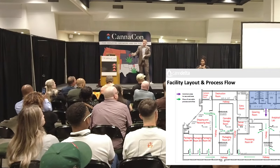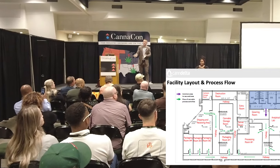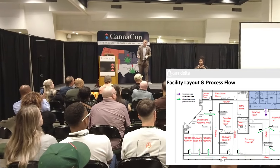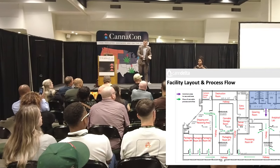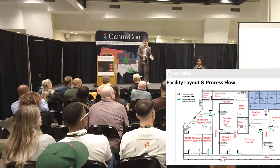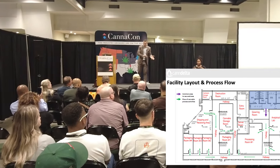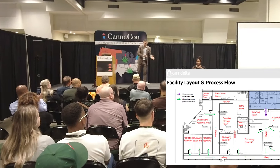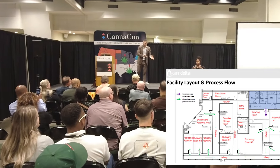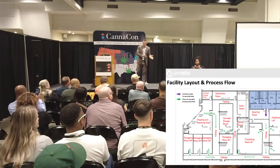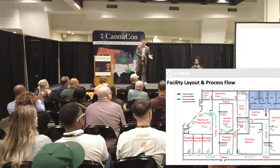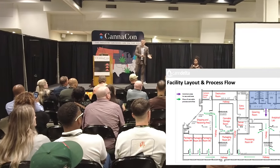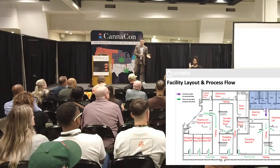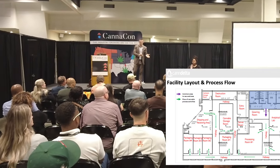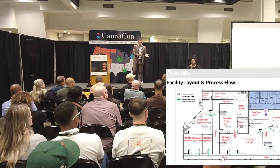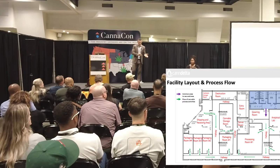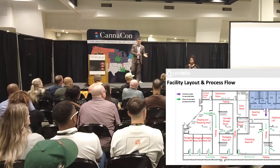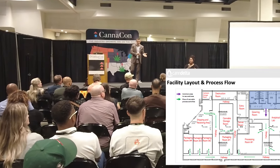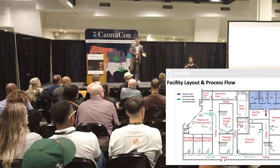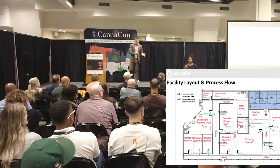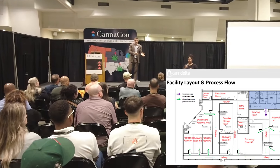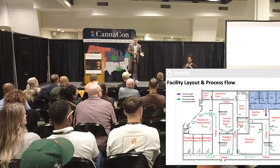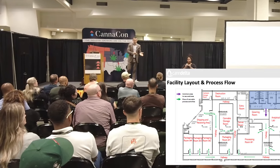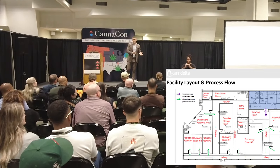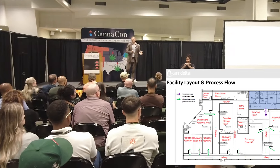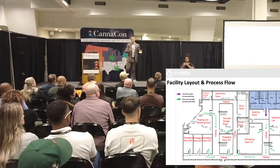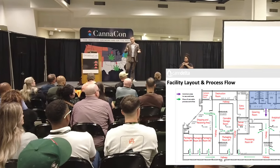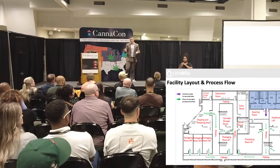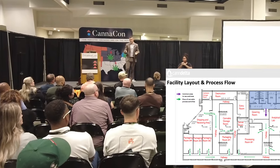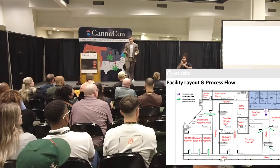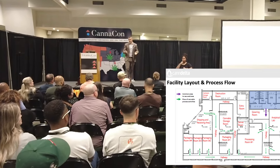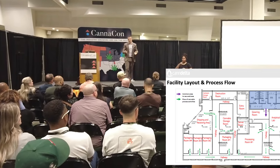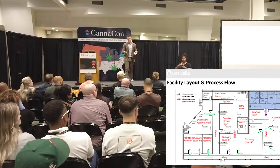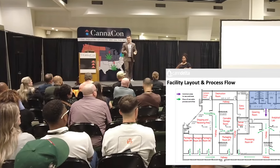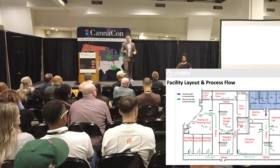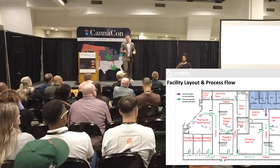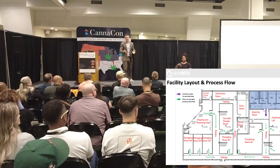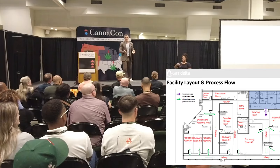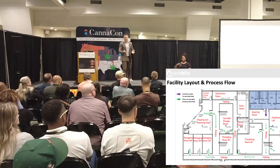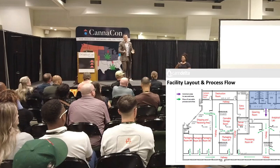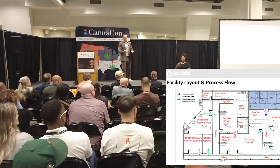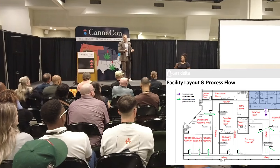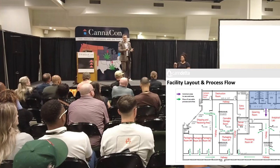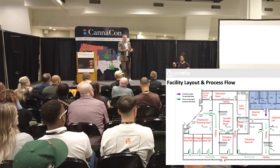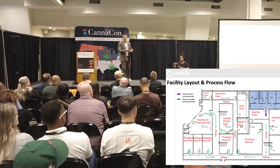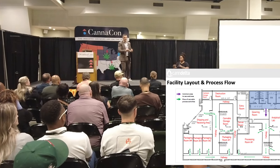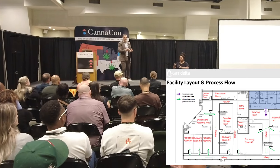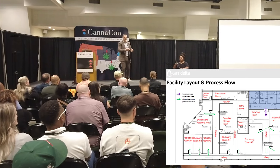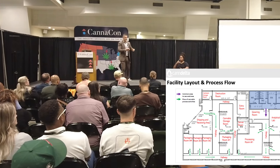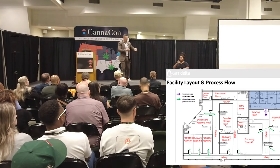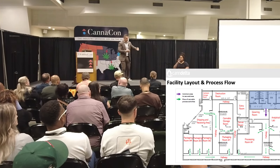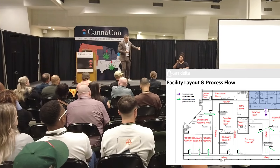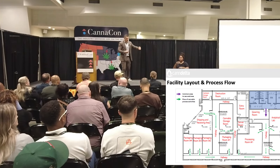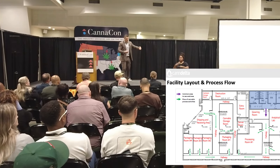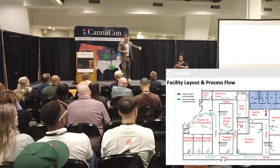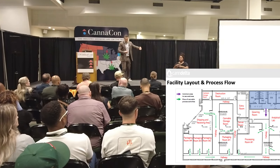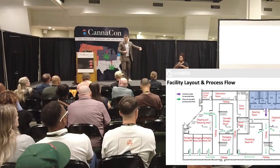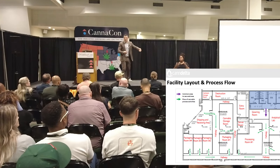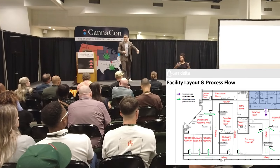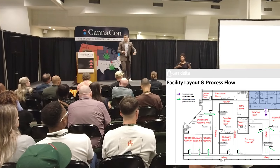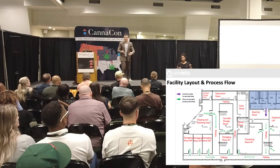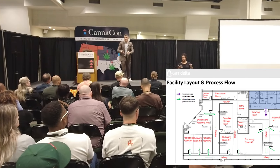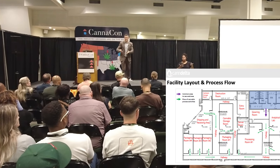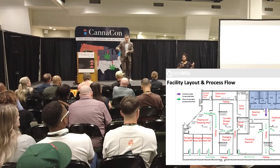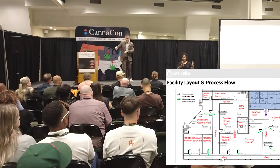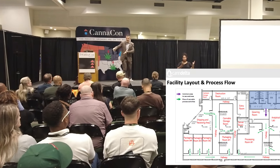some sort of linearity from a GMP perspective with the process flow of the cannabis products. So cannabis products, we typically like